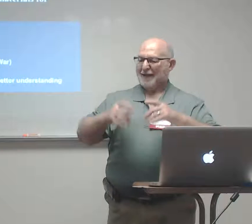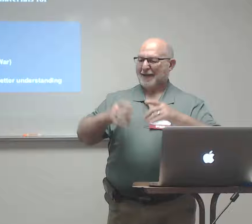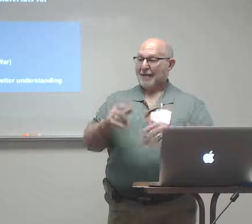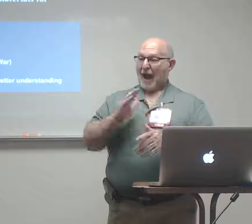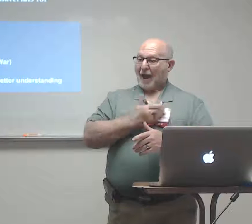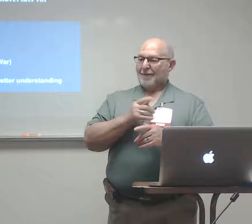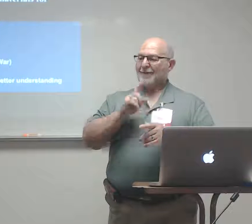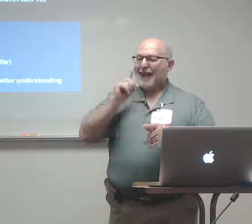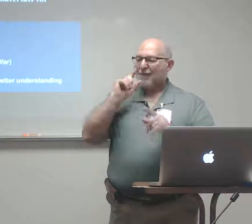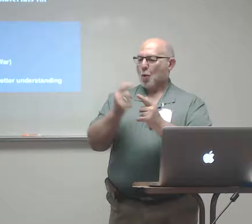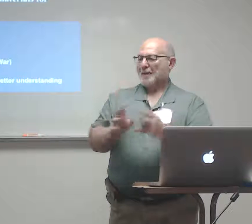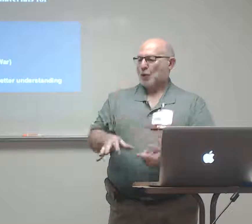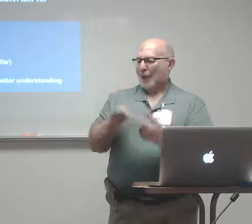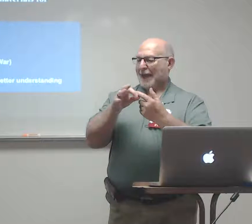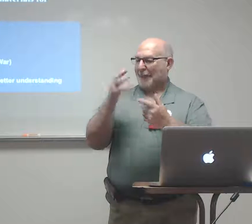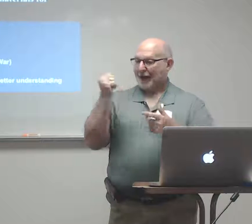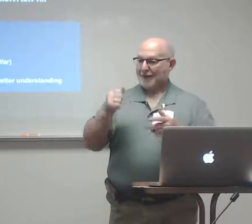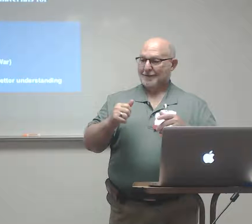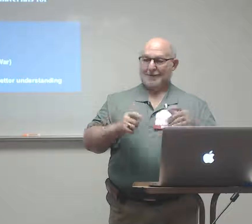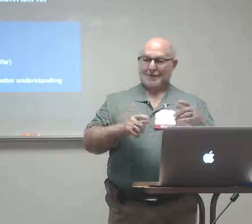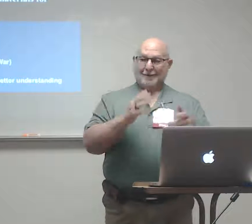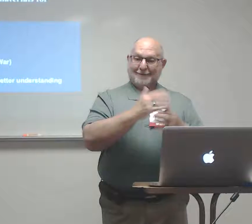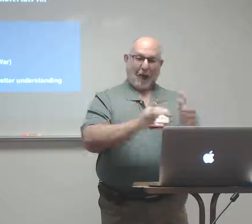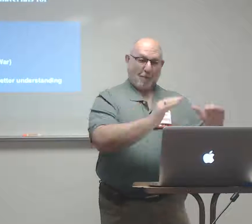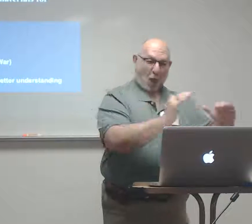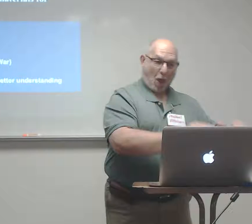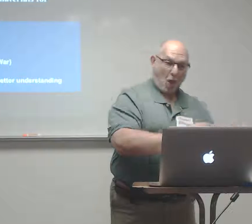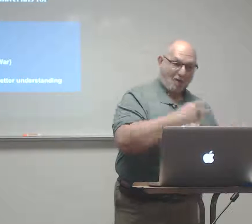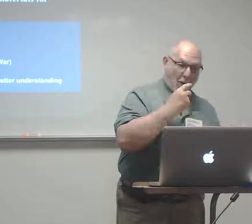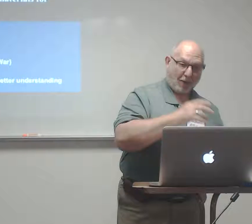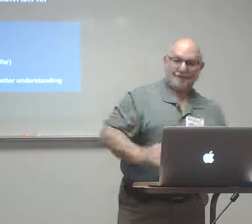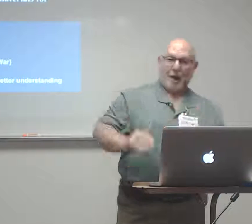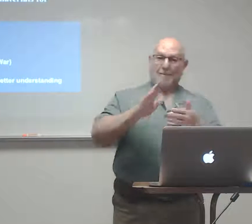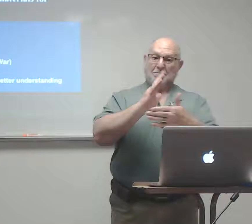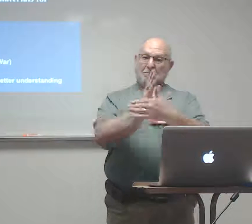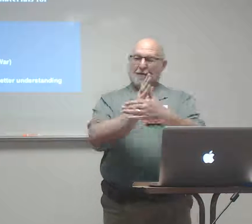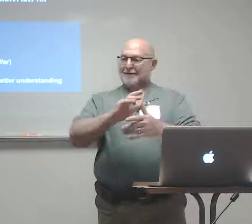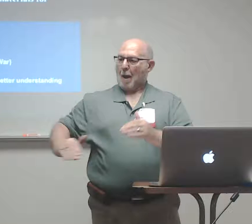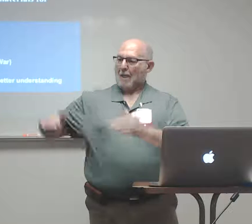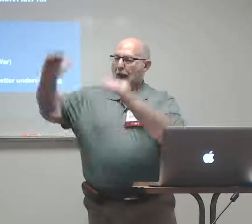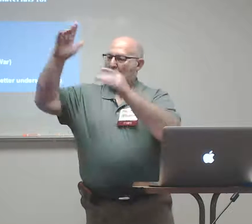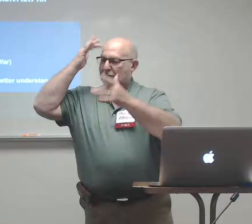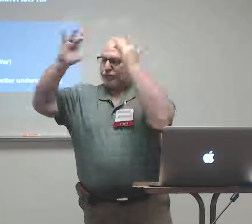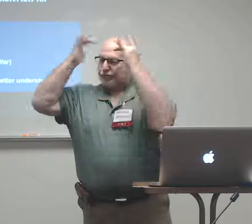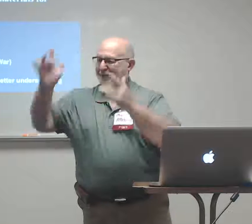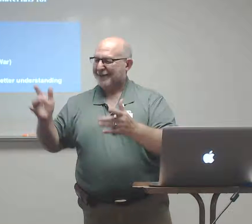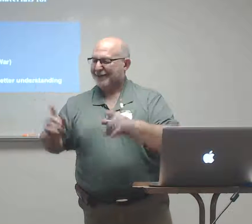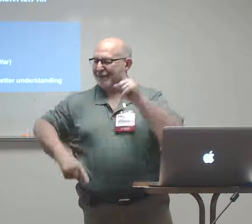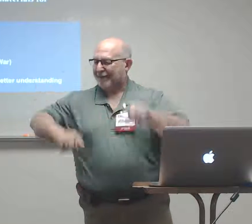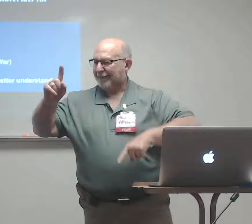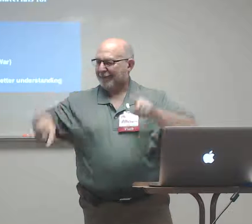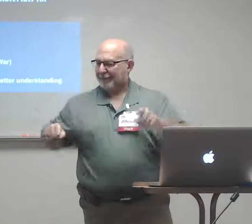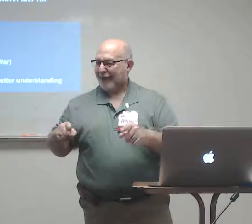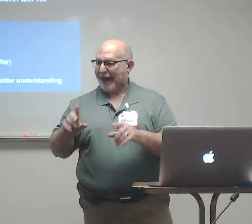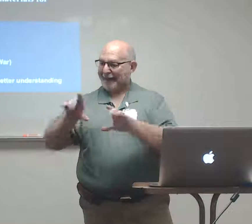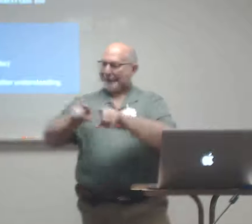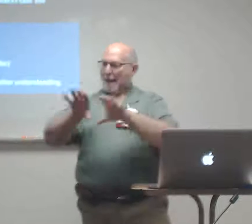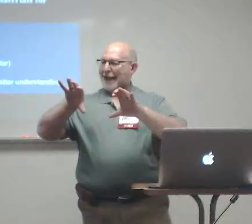No. deaf group is unique because some low verbal, some high in the same